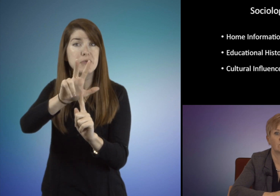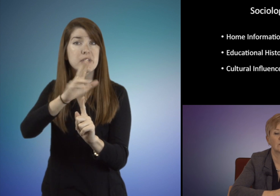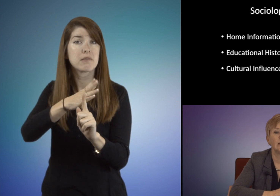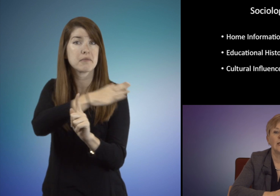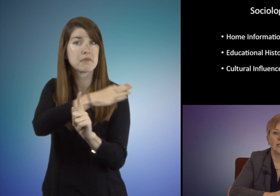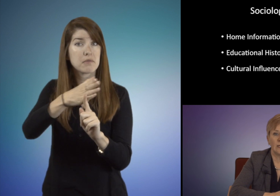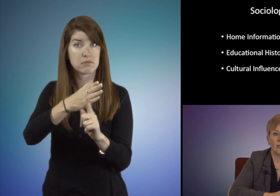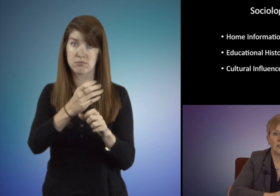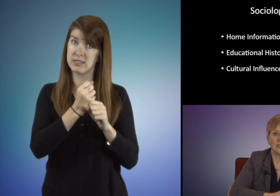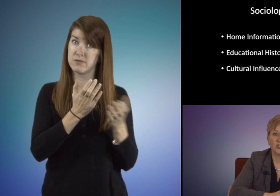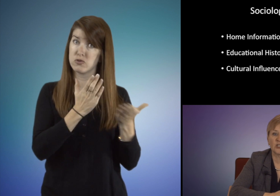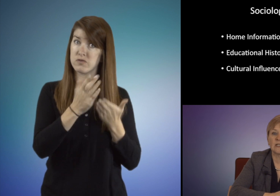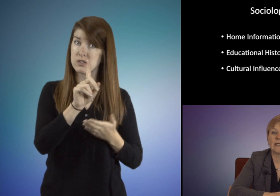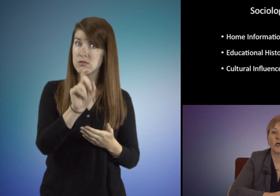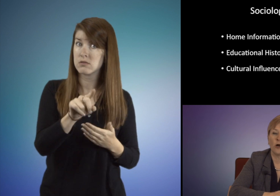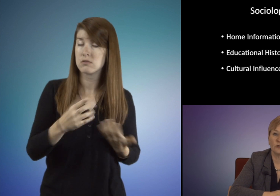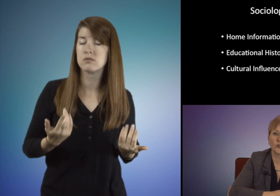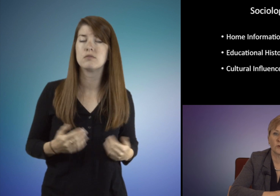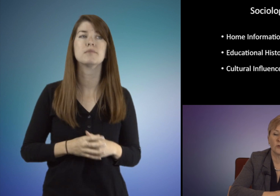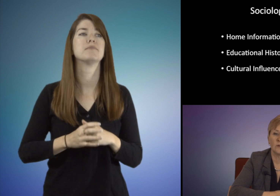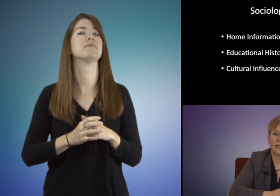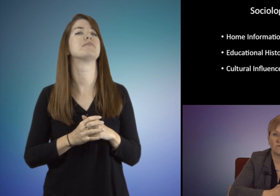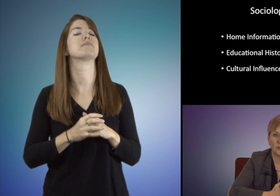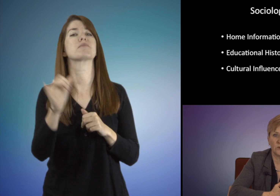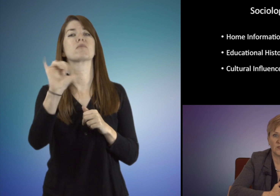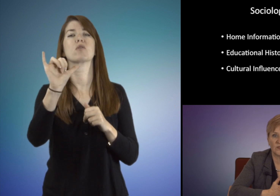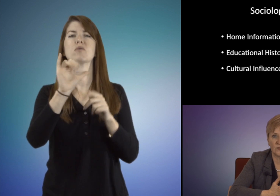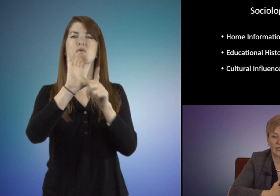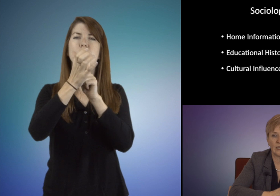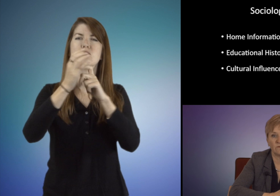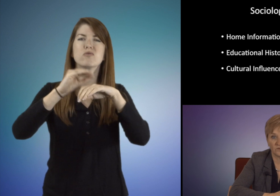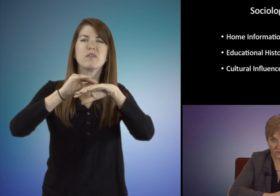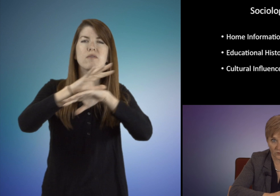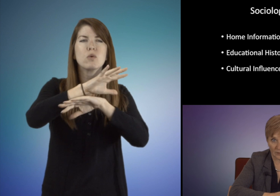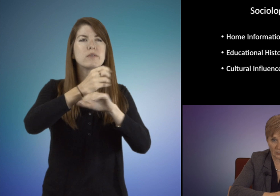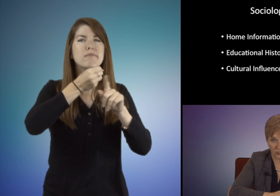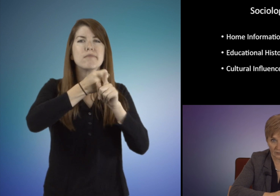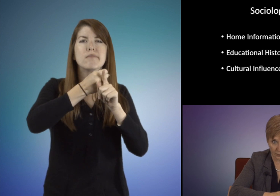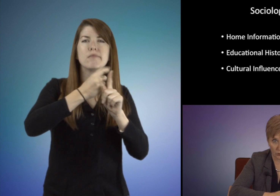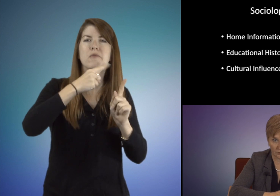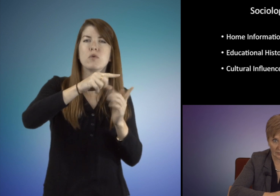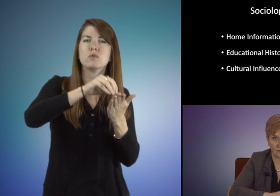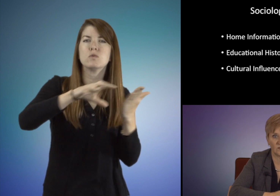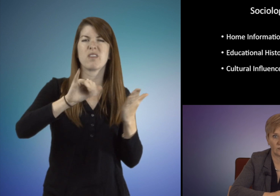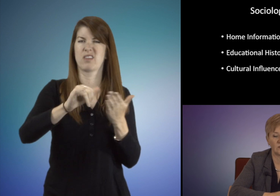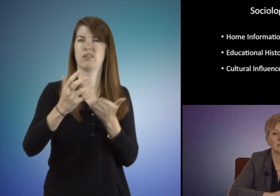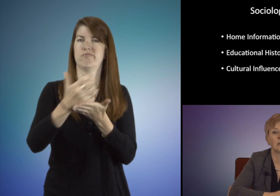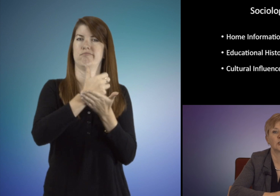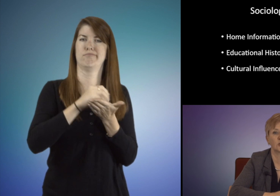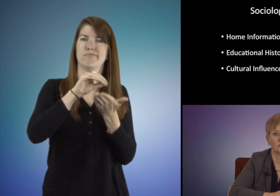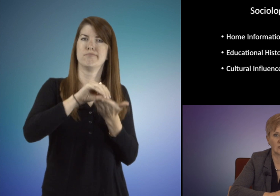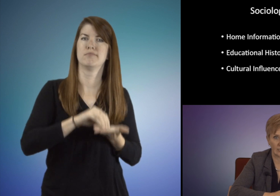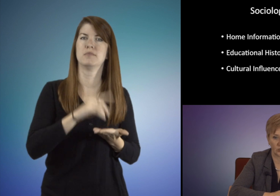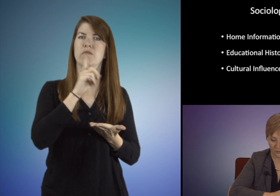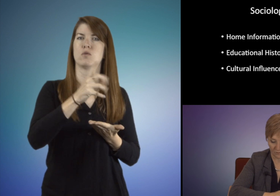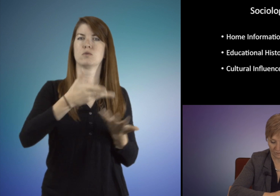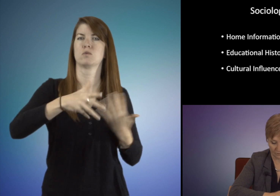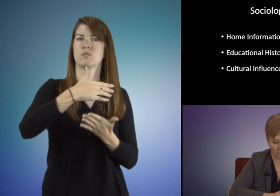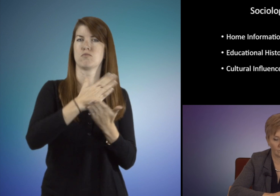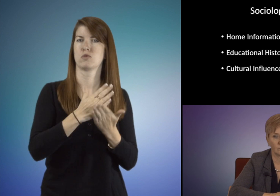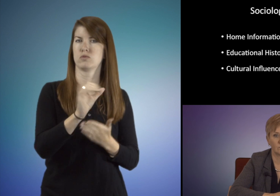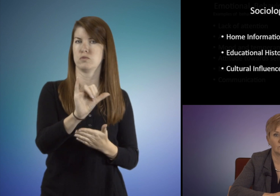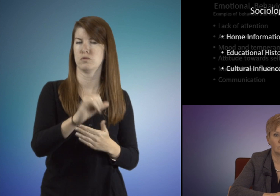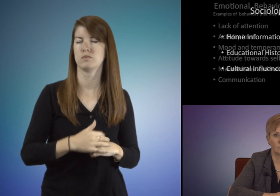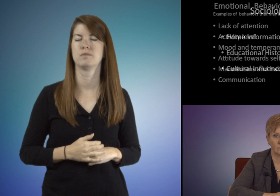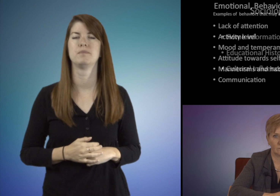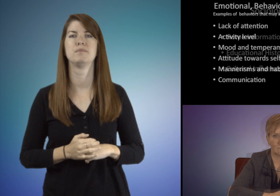3. Additionally, cultural influences and information is included in the sociological section.